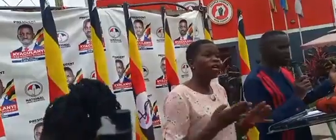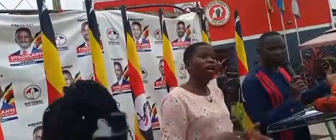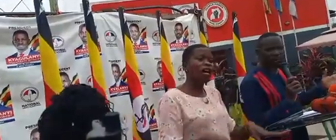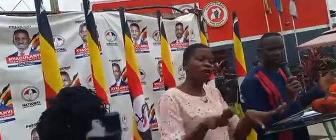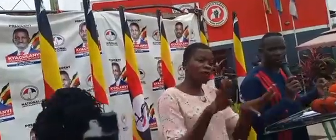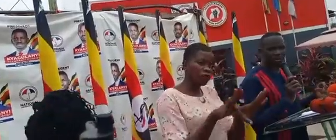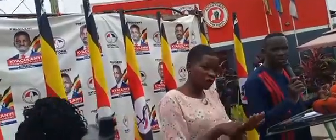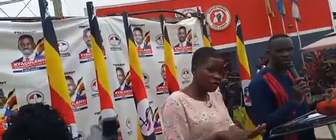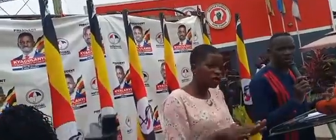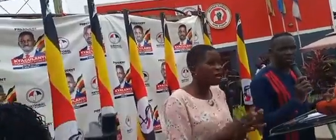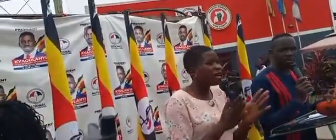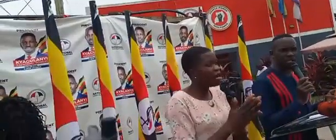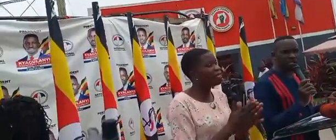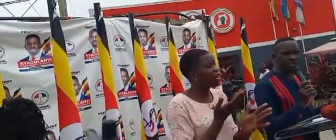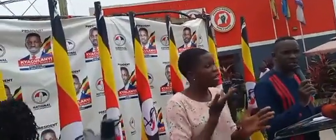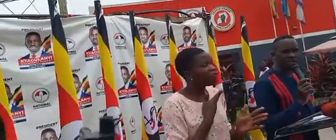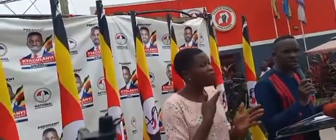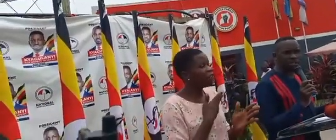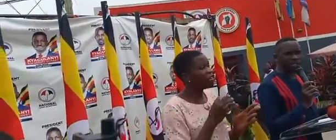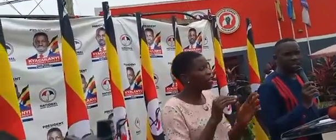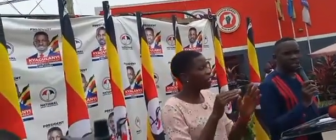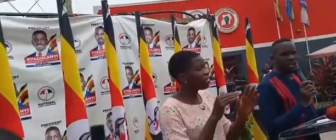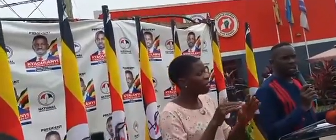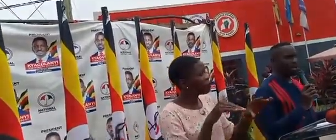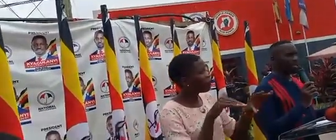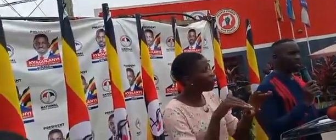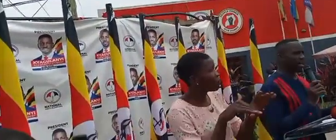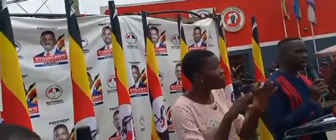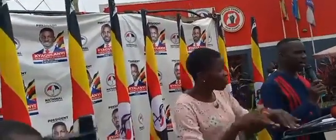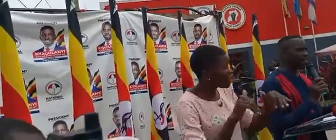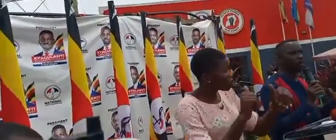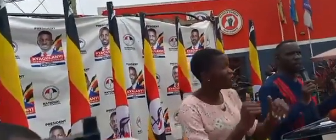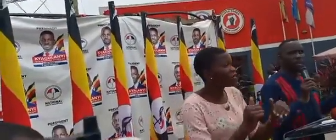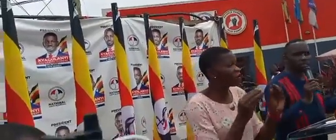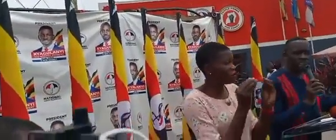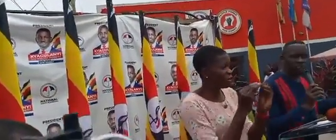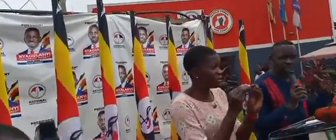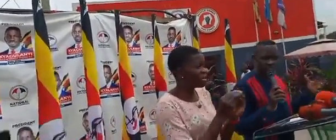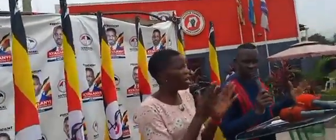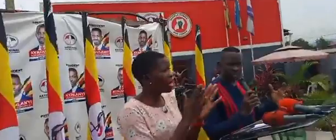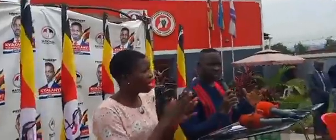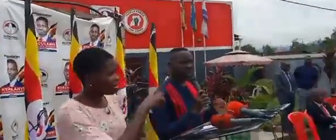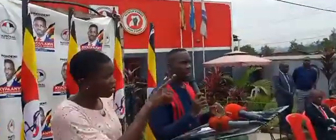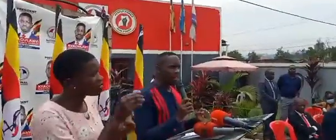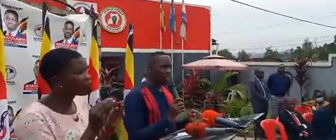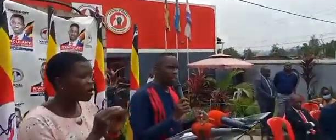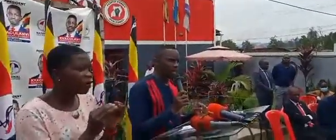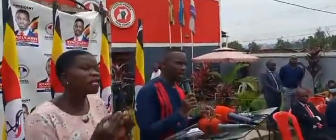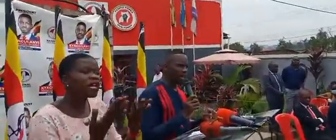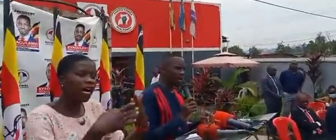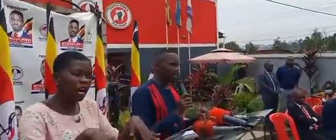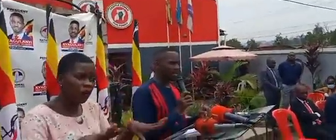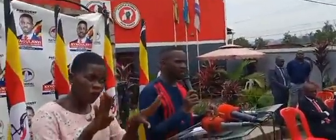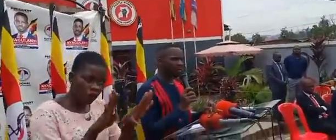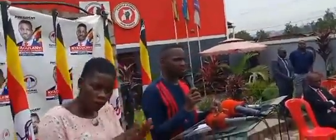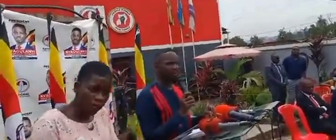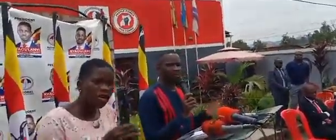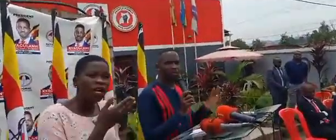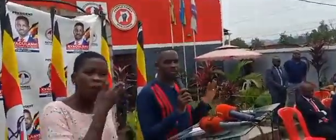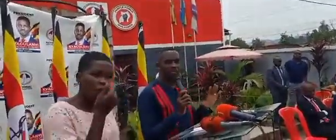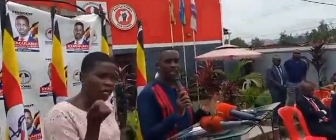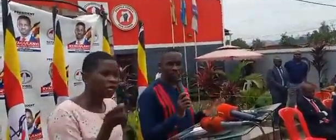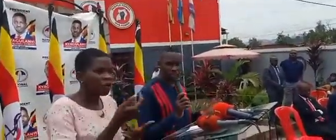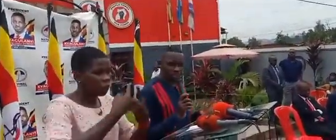meeting, we have had a parliamentary caucus meeting this morning, and the members agreed that let us